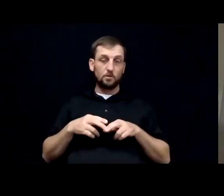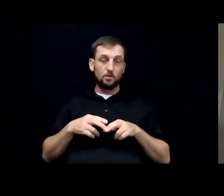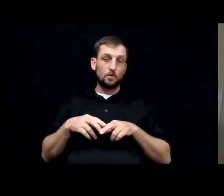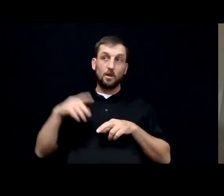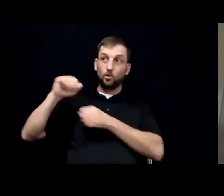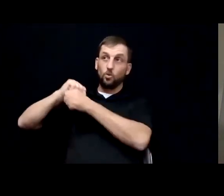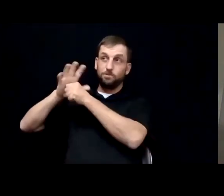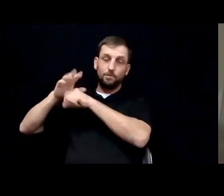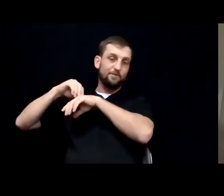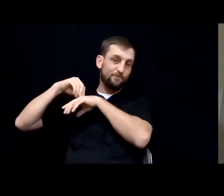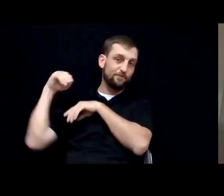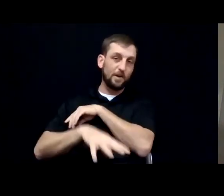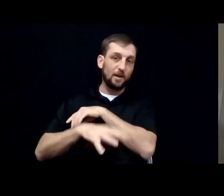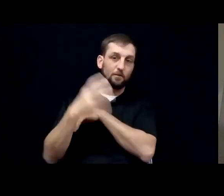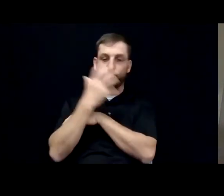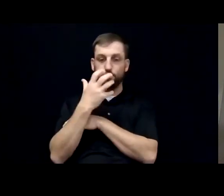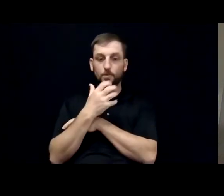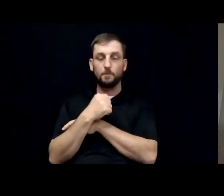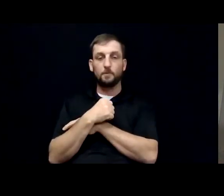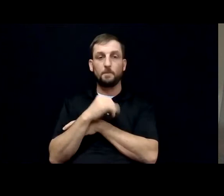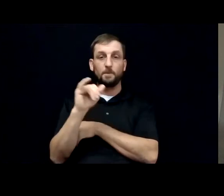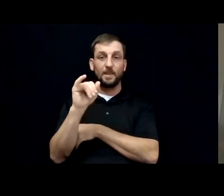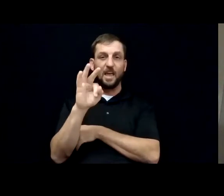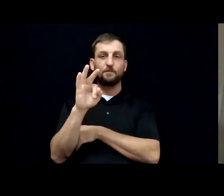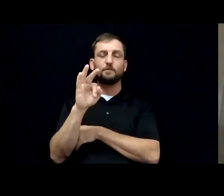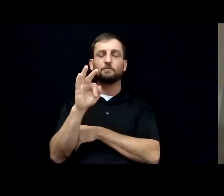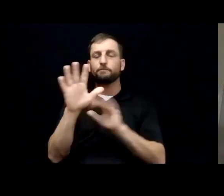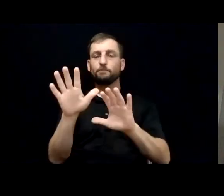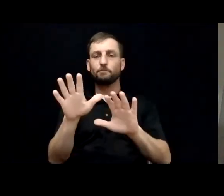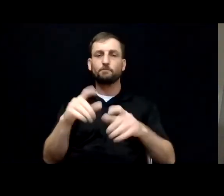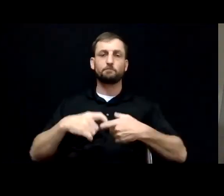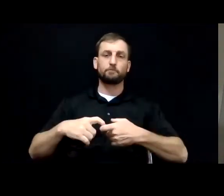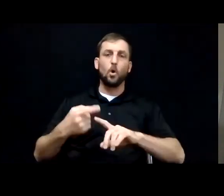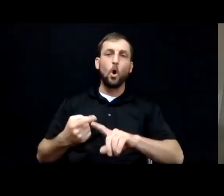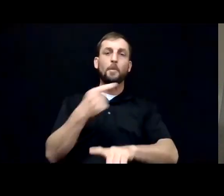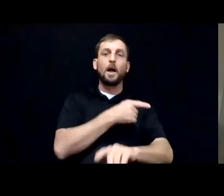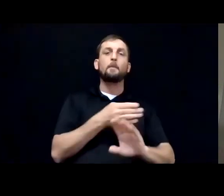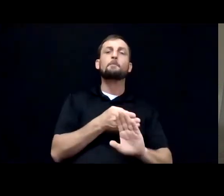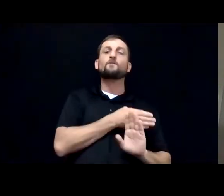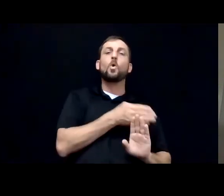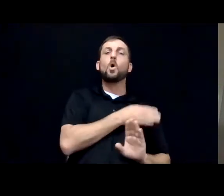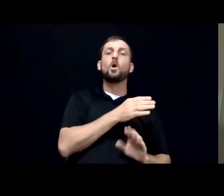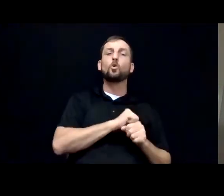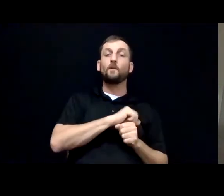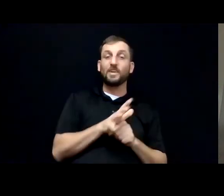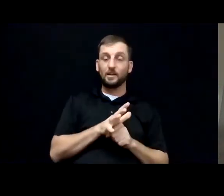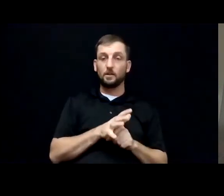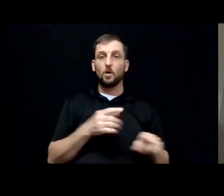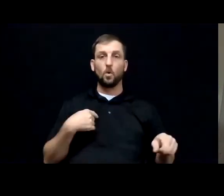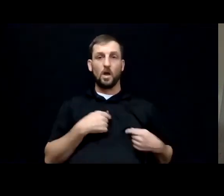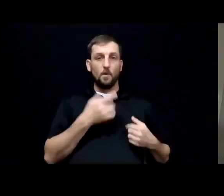pandemic. But if we were to go to pre-COVID, we were fortunate enough to have the resources that we do in our